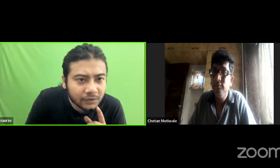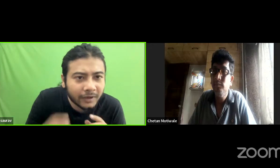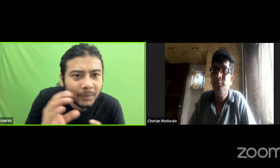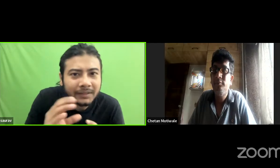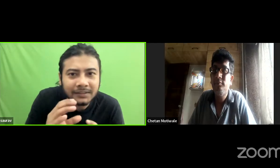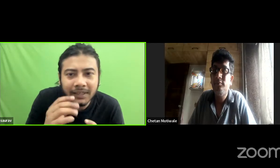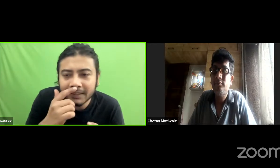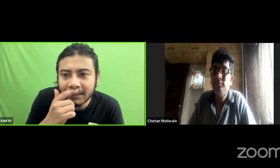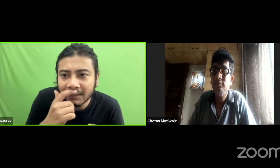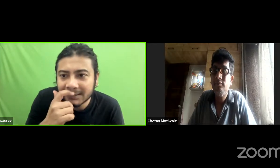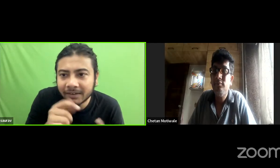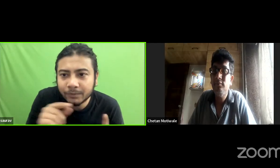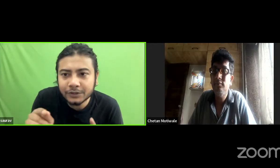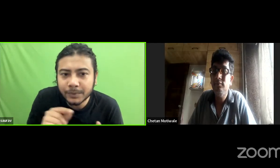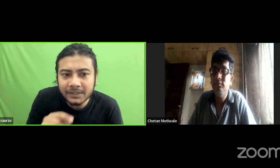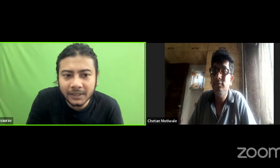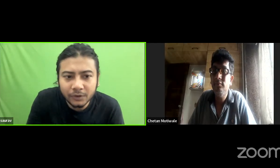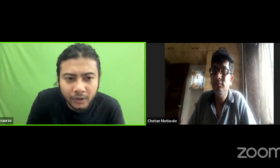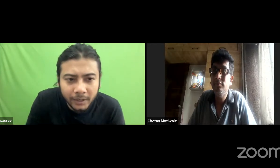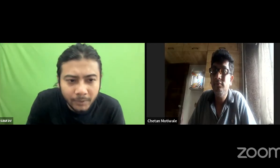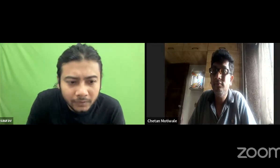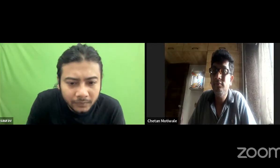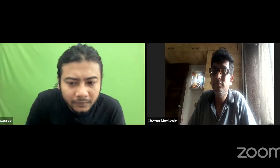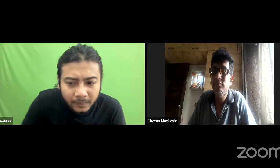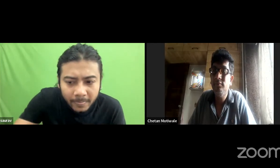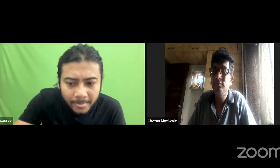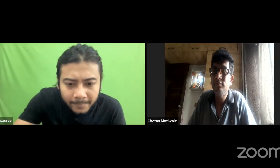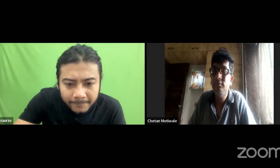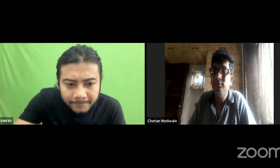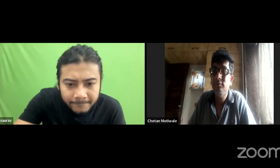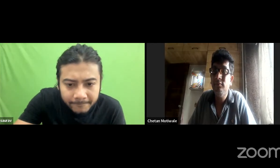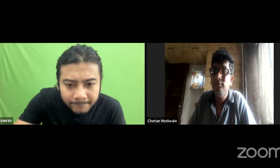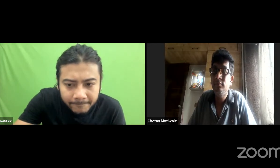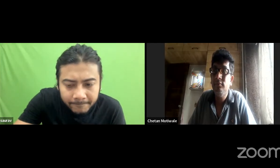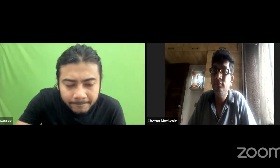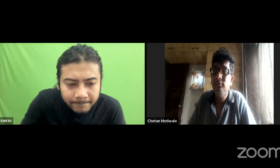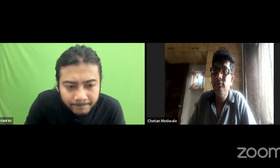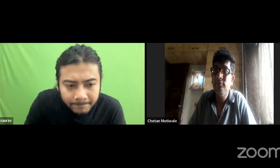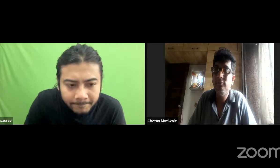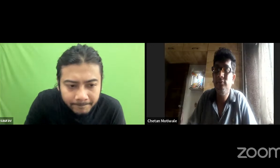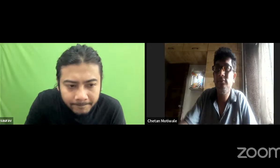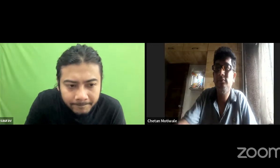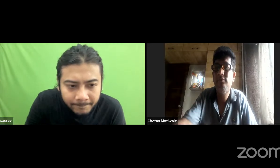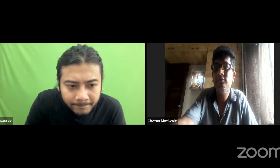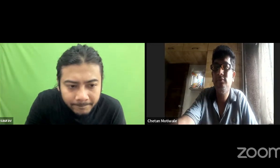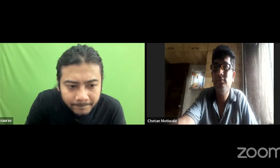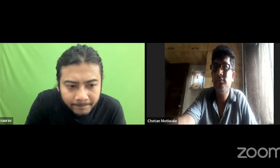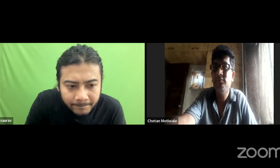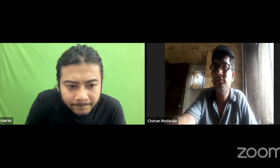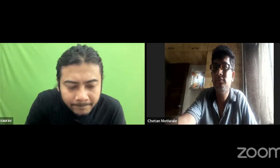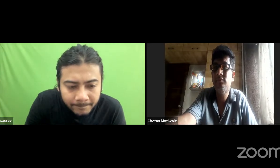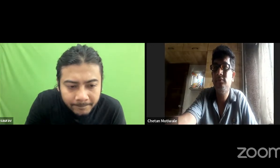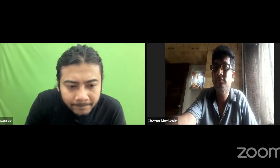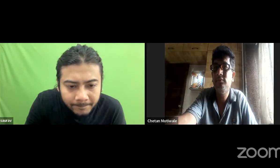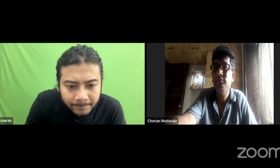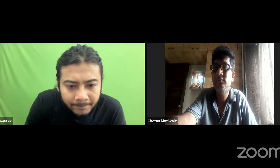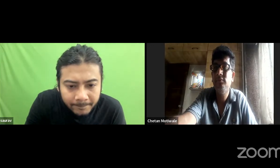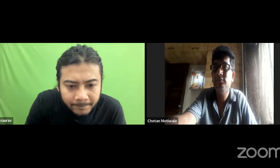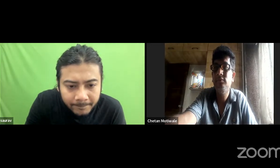Sorry, Mataji, I didn't understand which. I said that if you die and you still have a debt, then you carry